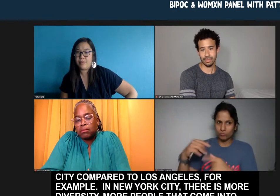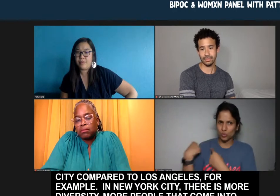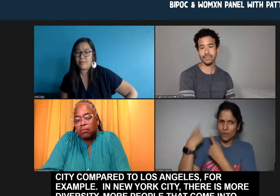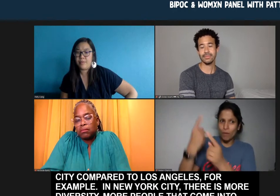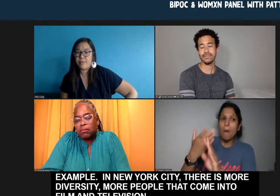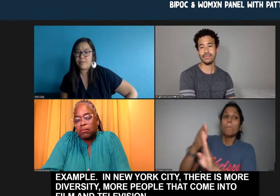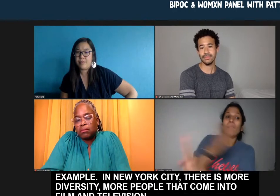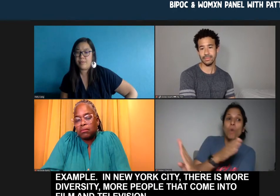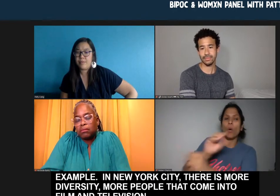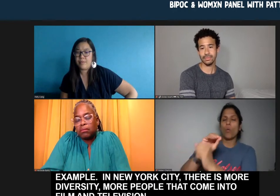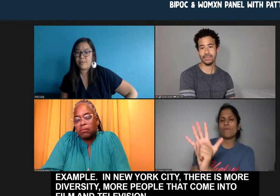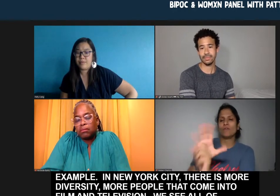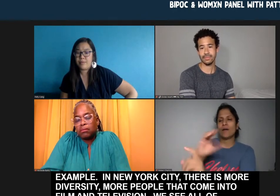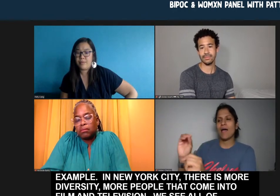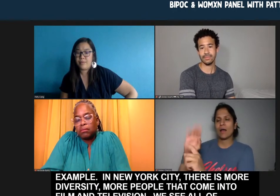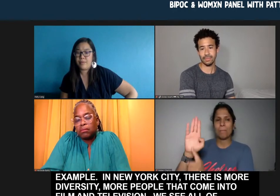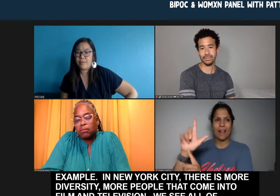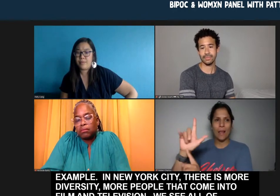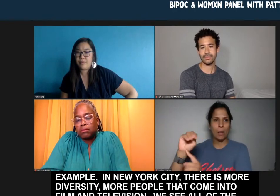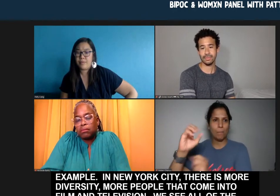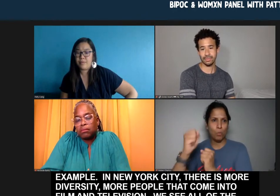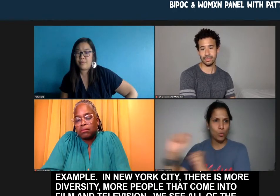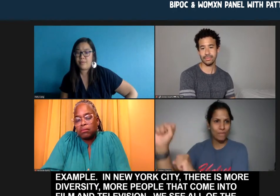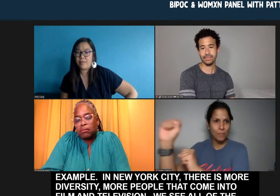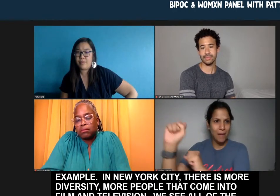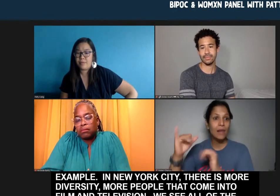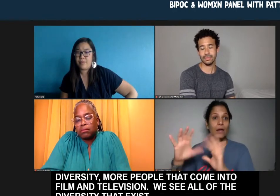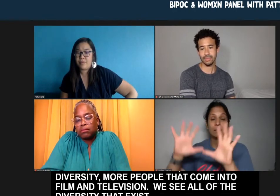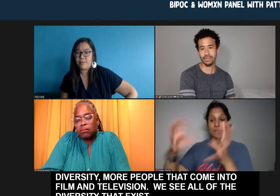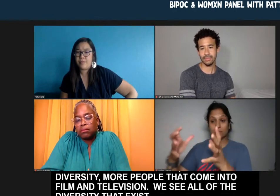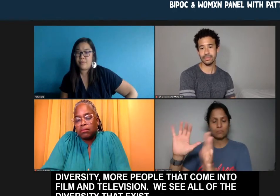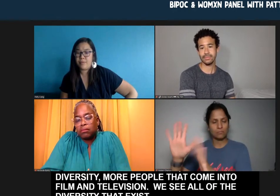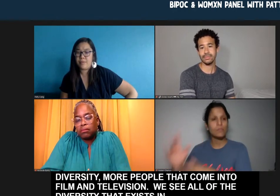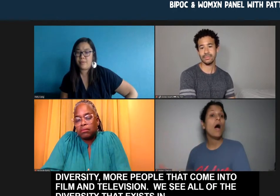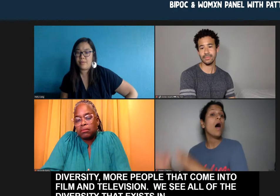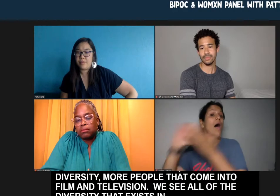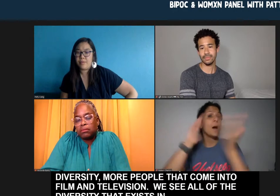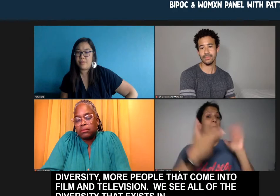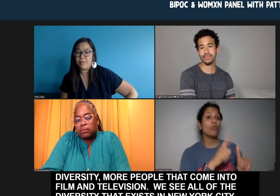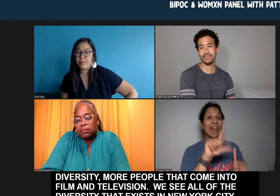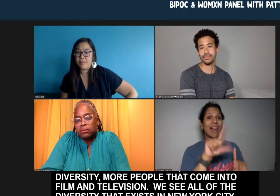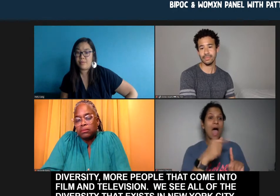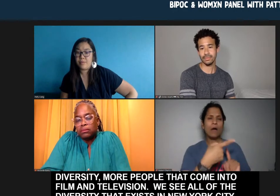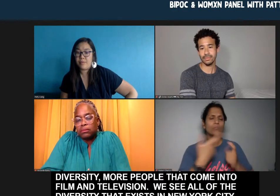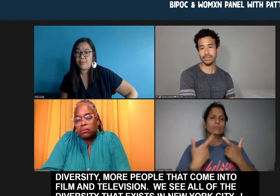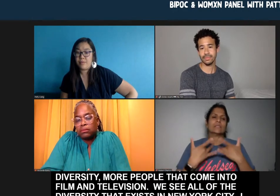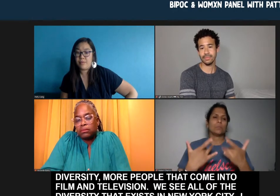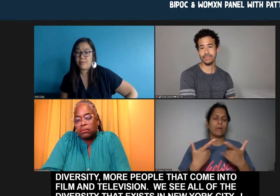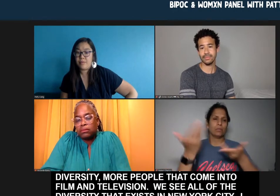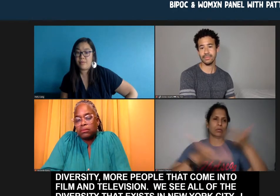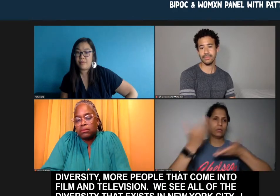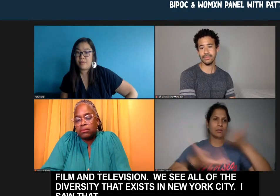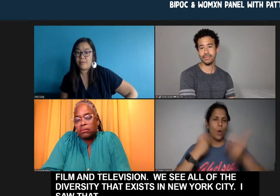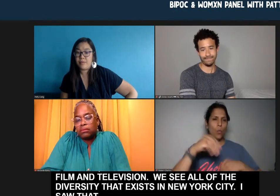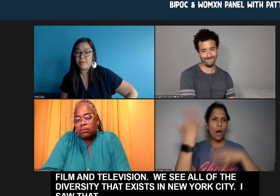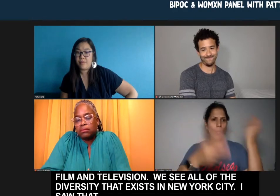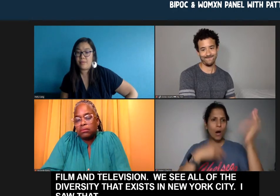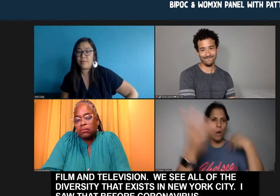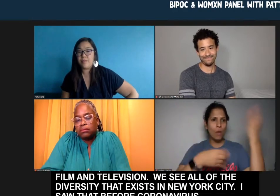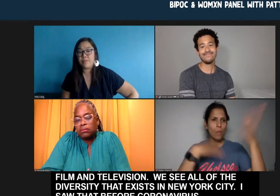exists in New York City. And I saw that before coronavirus and before Black Lives Matter. Compared to Los Angeles, it's still very,